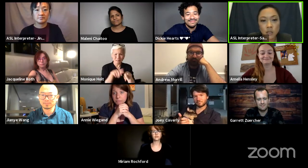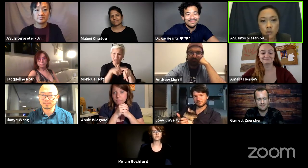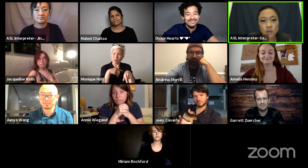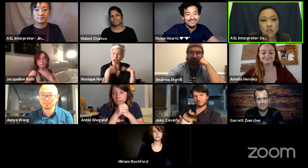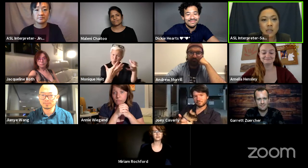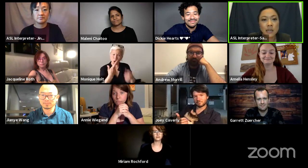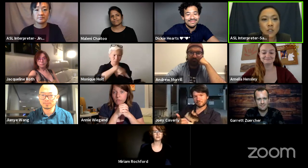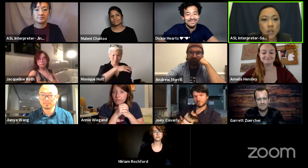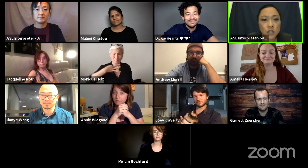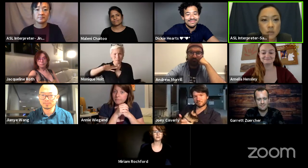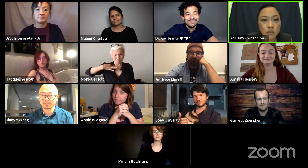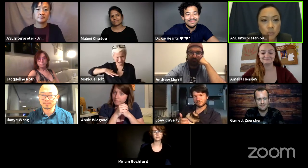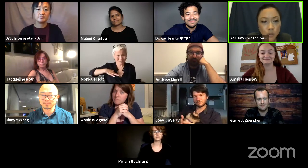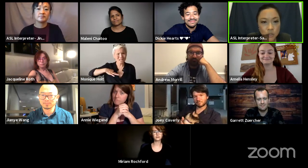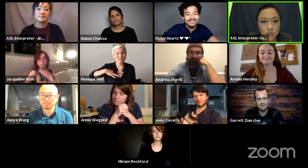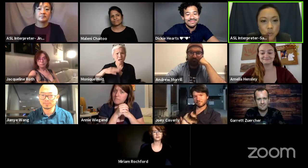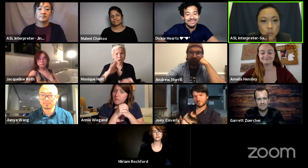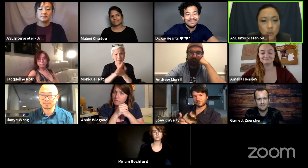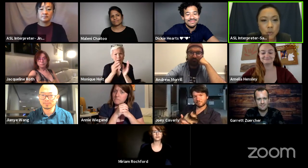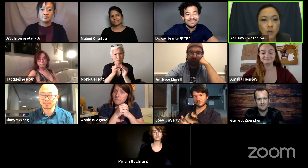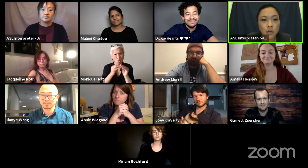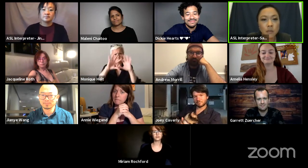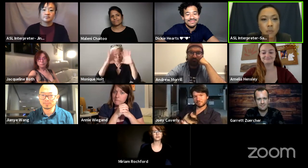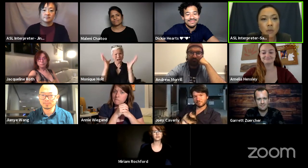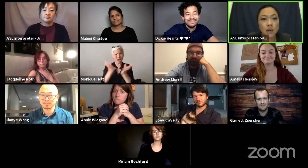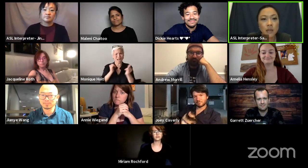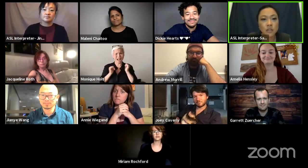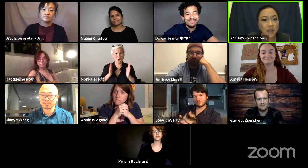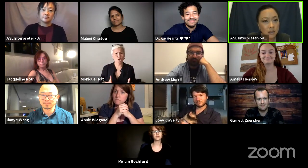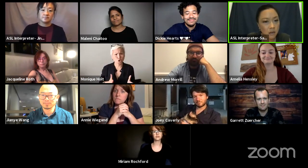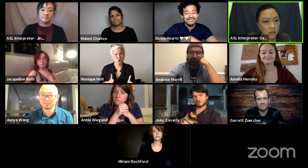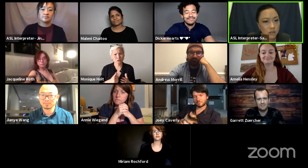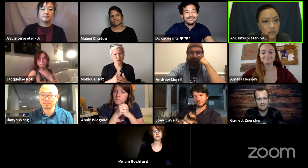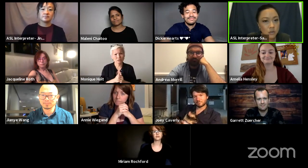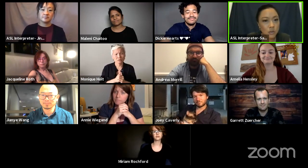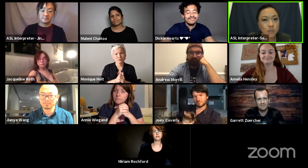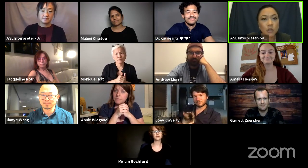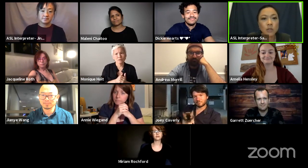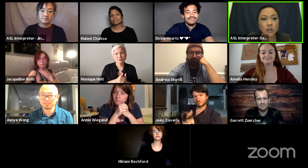there's an education portion to it, but we wanted both the actors and the audiences to be able to learn.